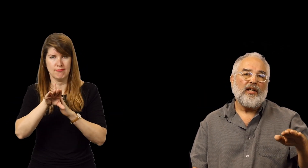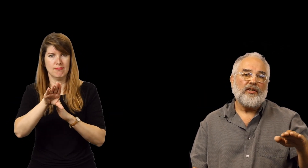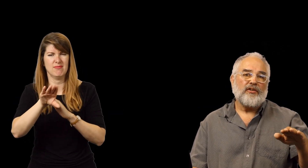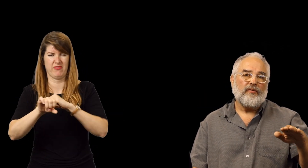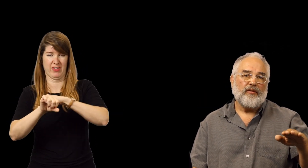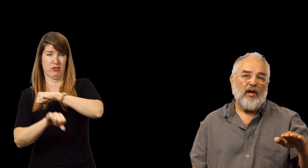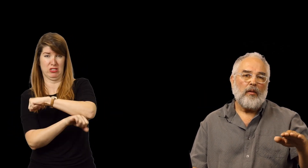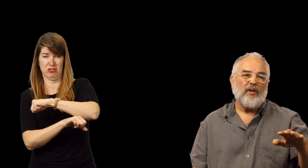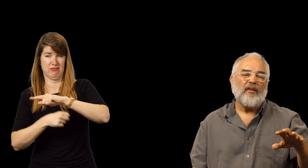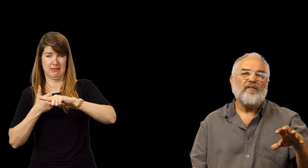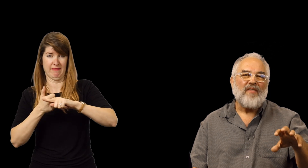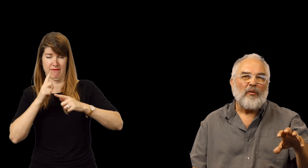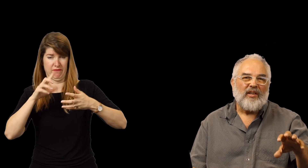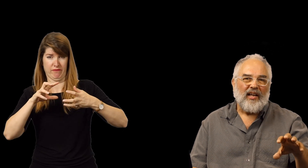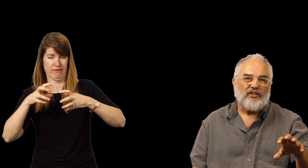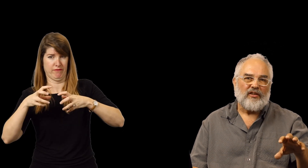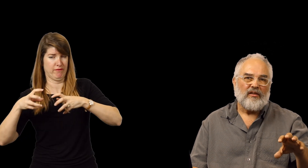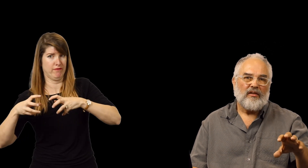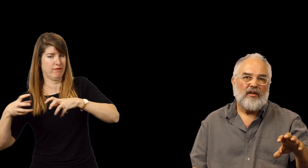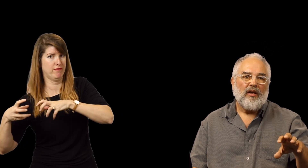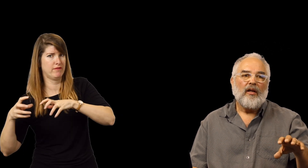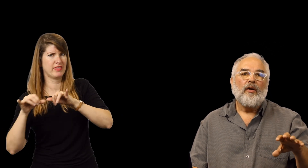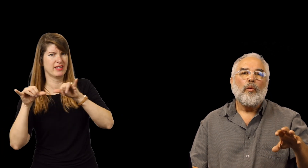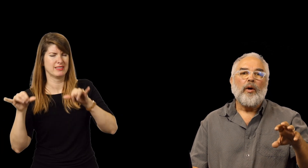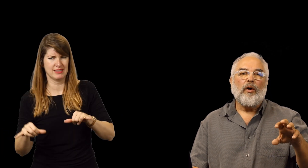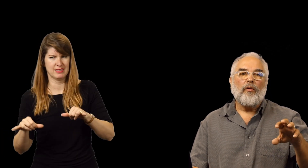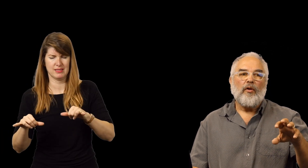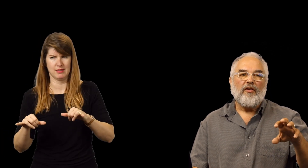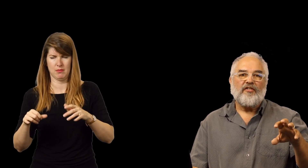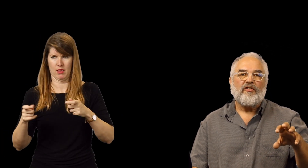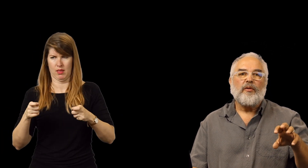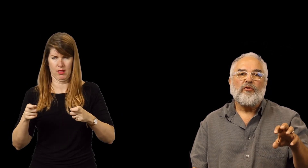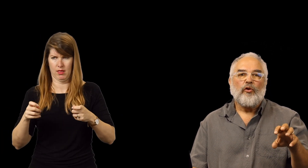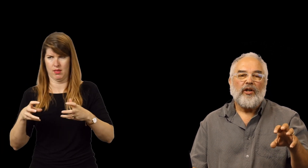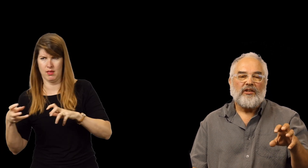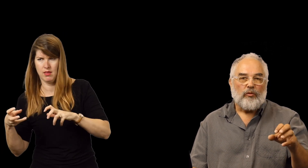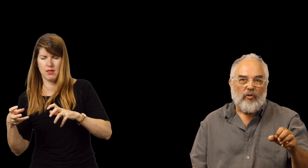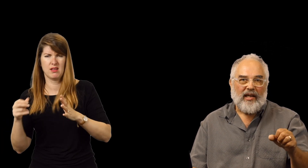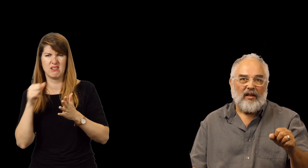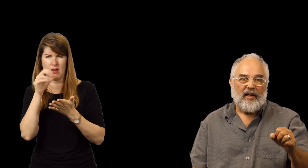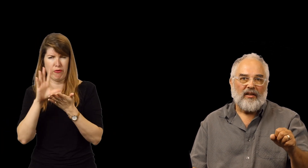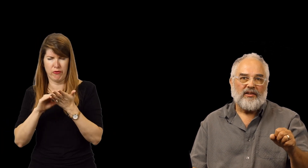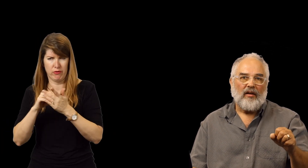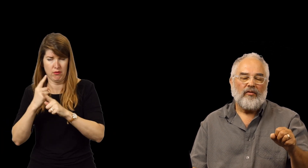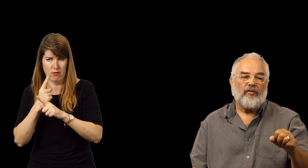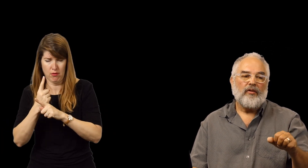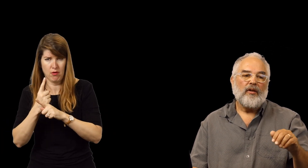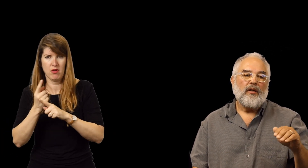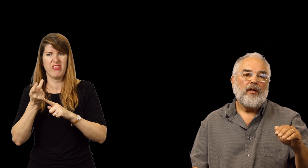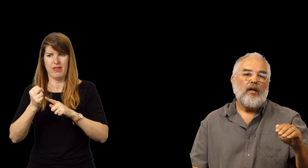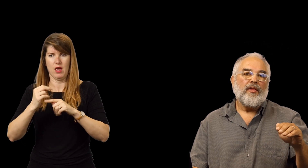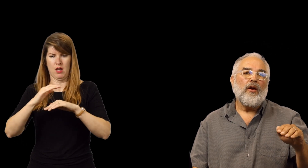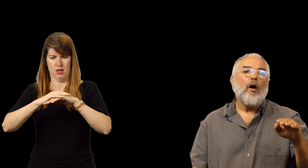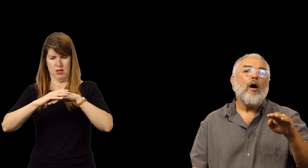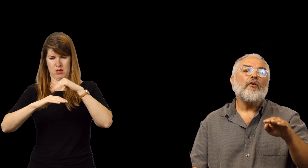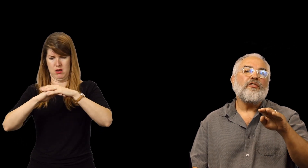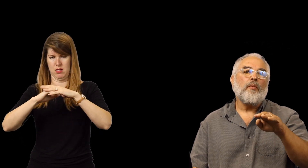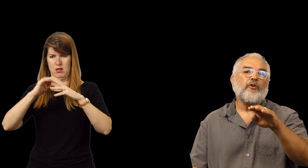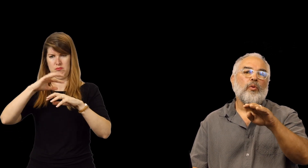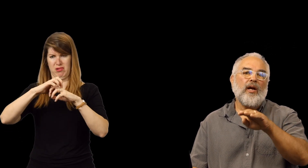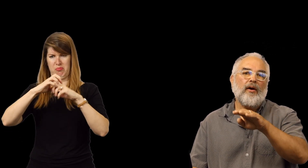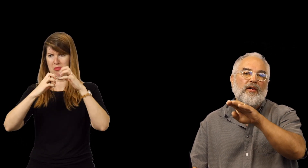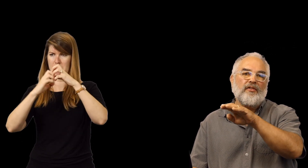early stages of development, the foundation where the system's learning to regulate itself, then